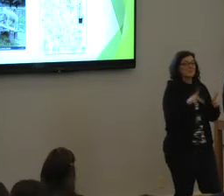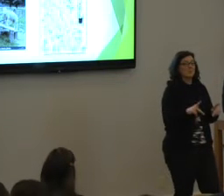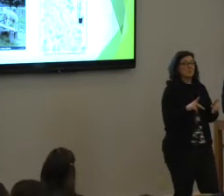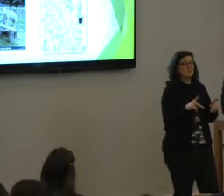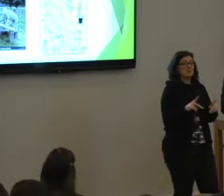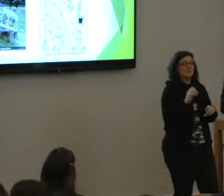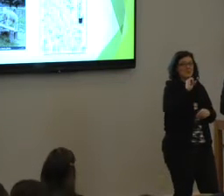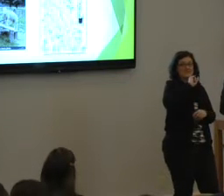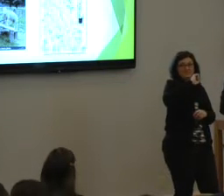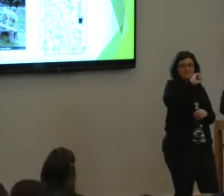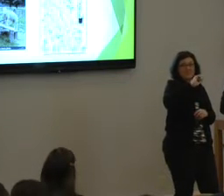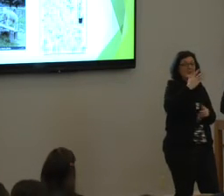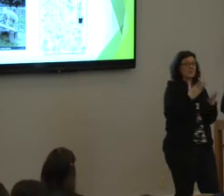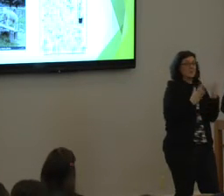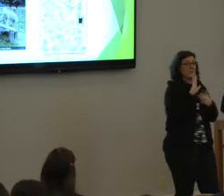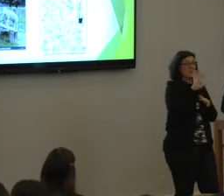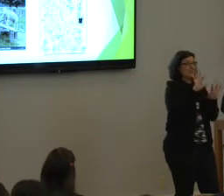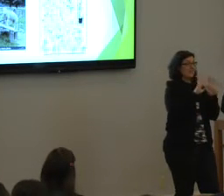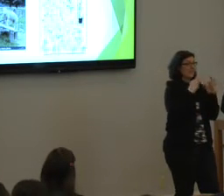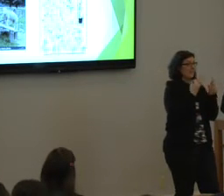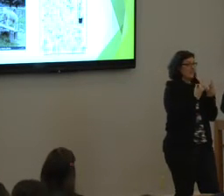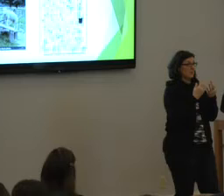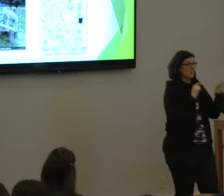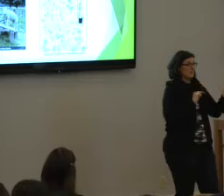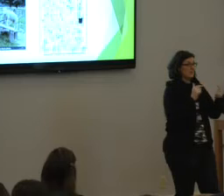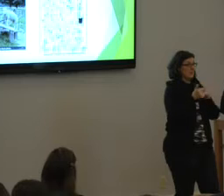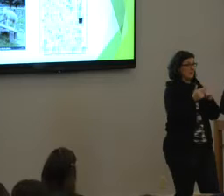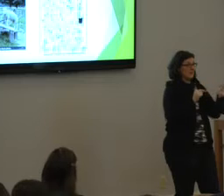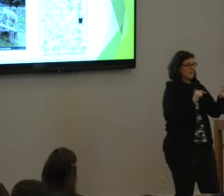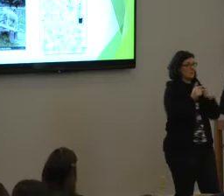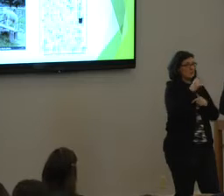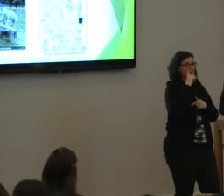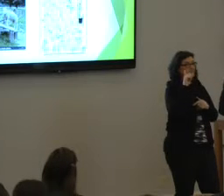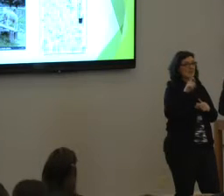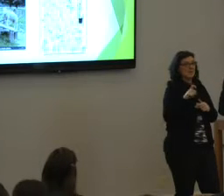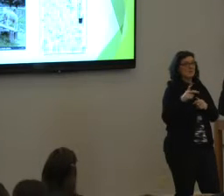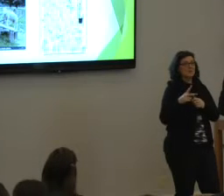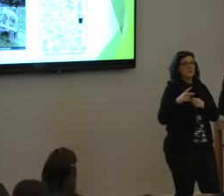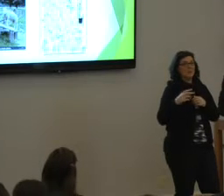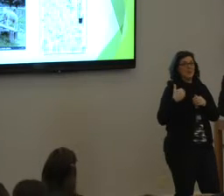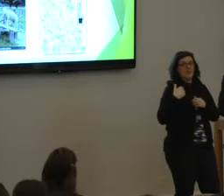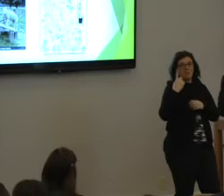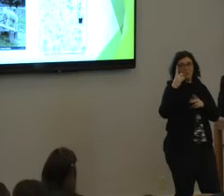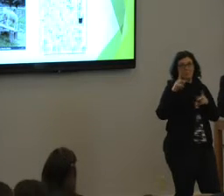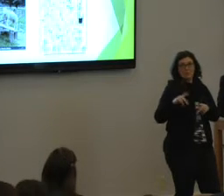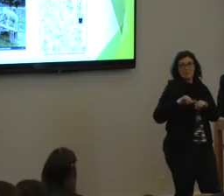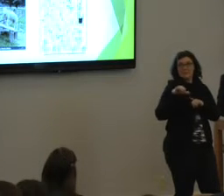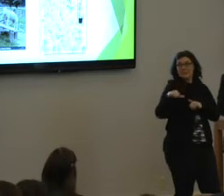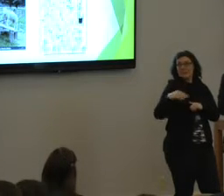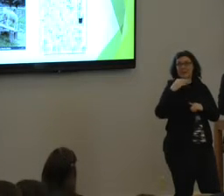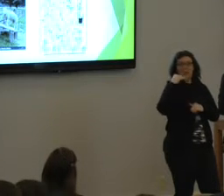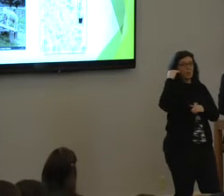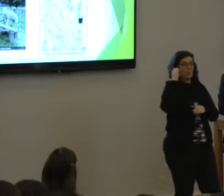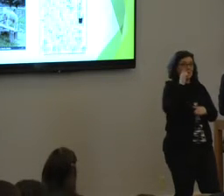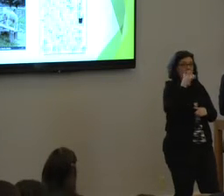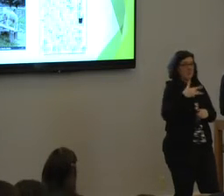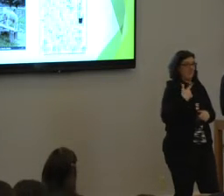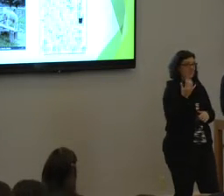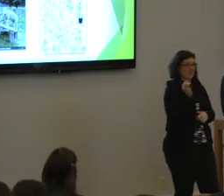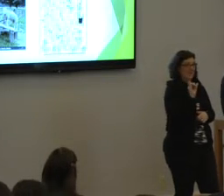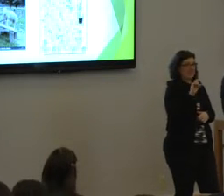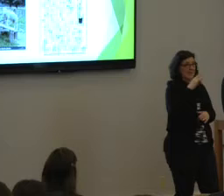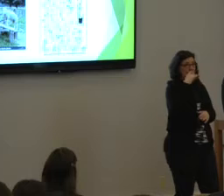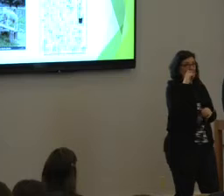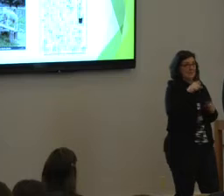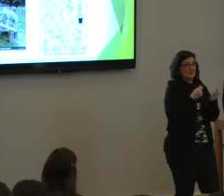You may find that there are families who take turns coming to church because they have to keep a kid at home. And they don't feel like that kid